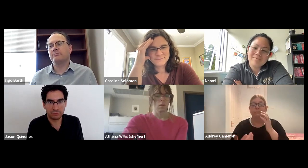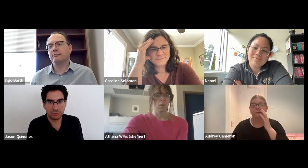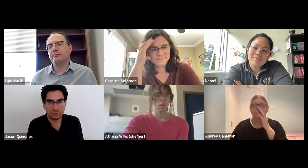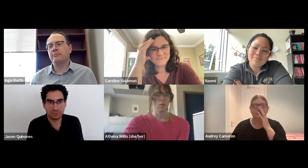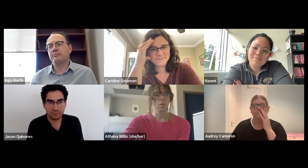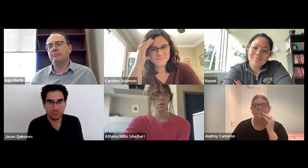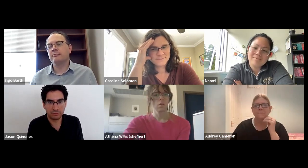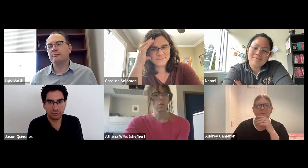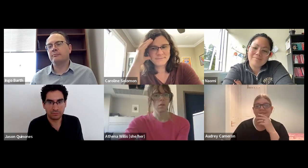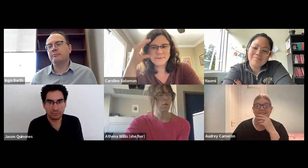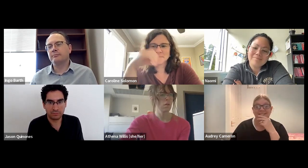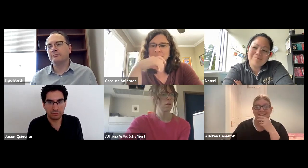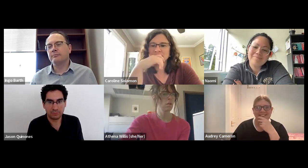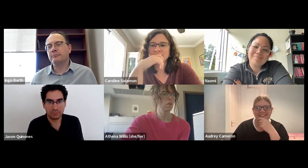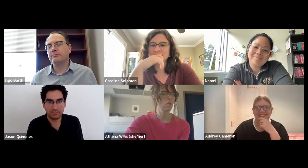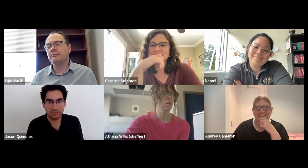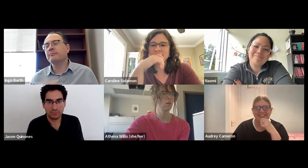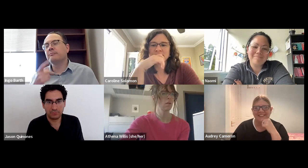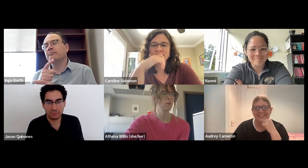conference, but they were still signing iron like an ironing board.